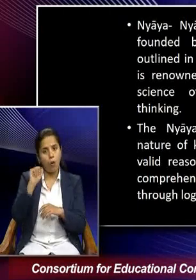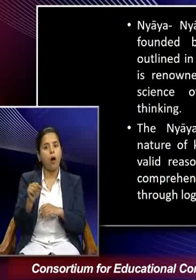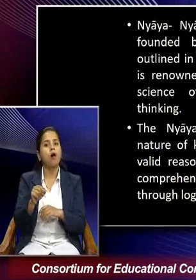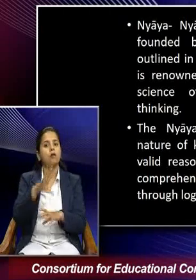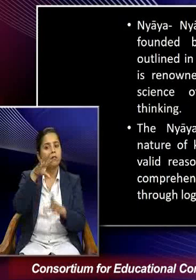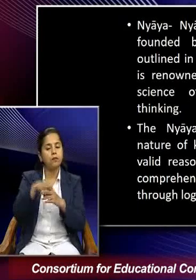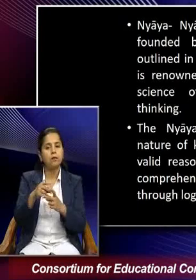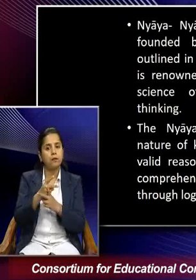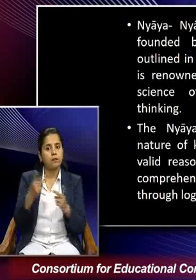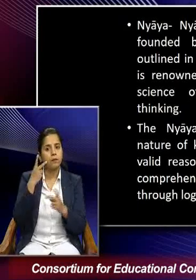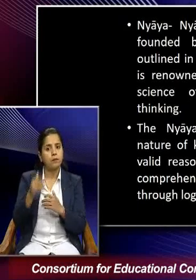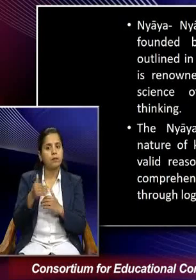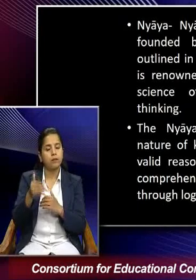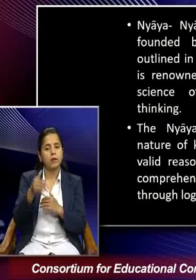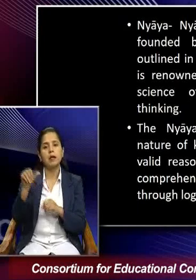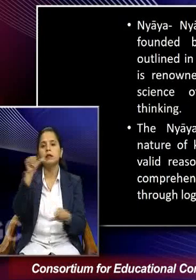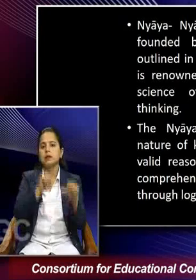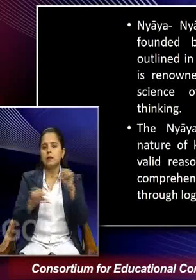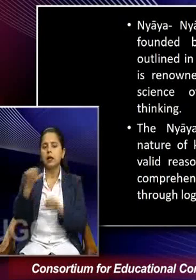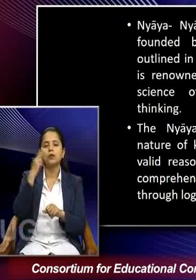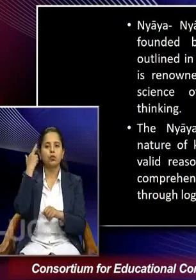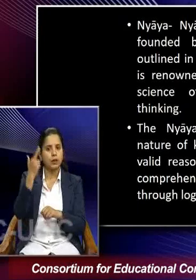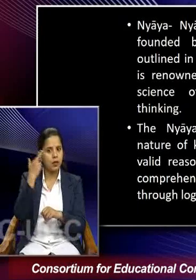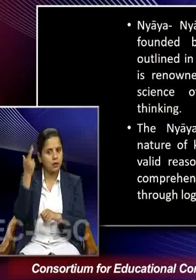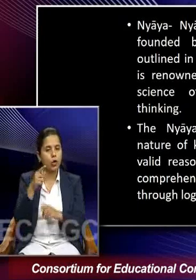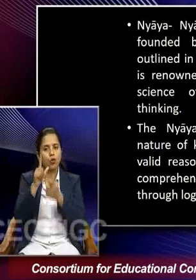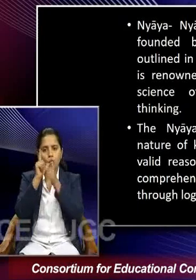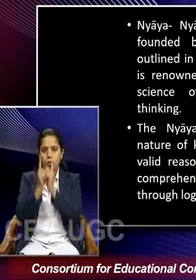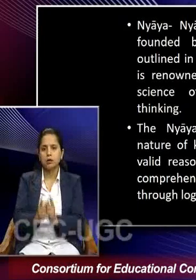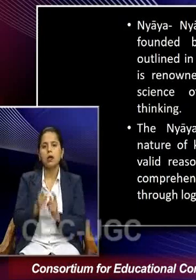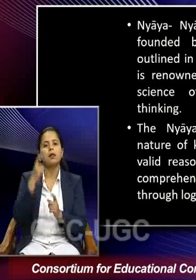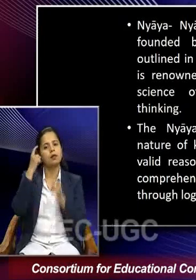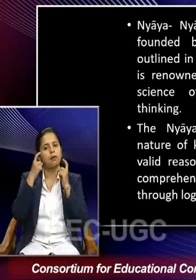emphasis on the science of reasoning and logical thinking.